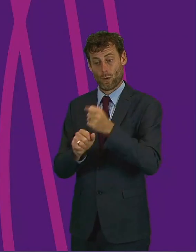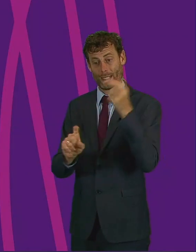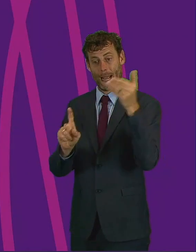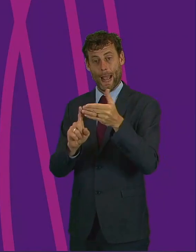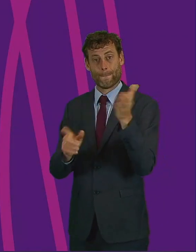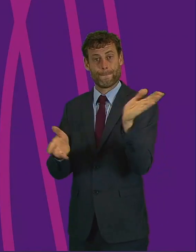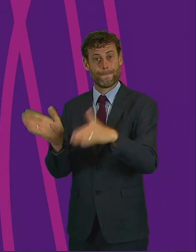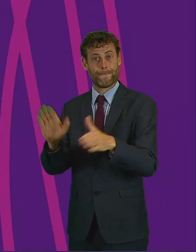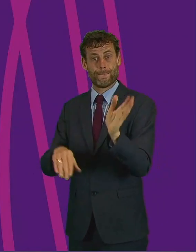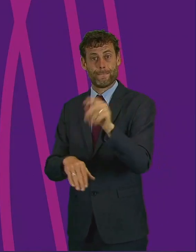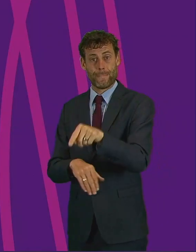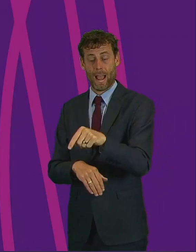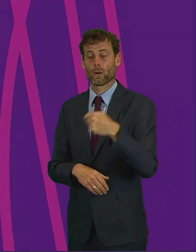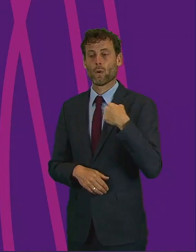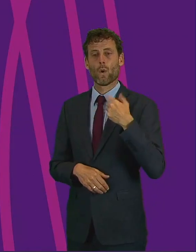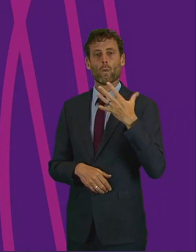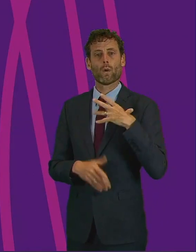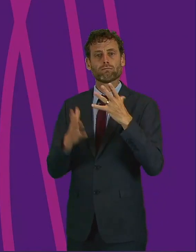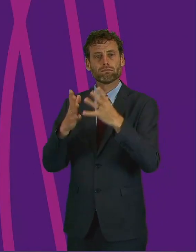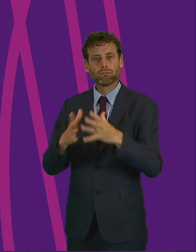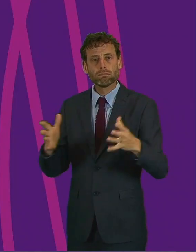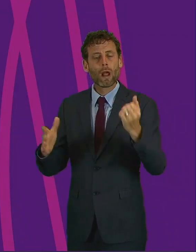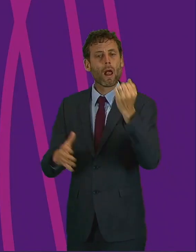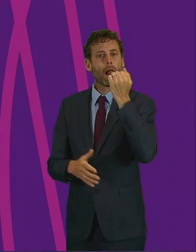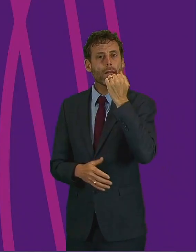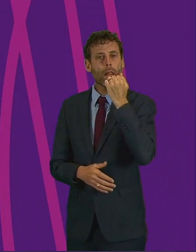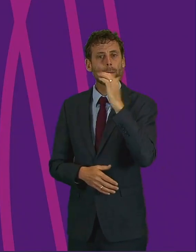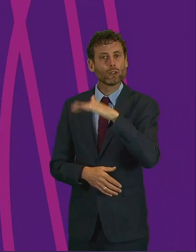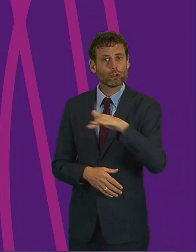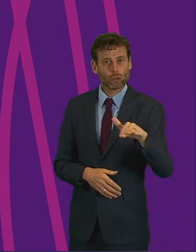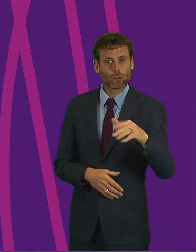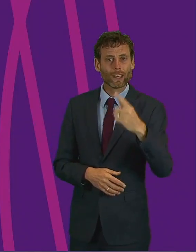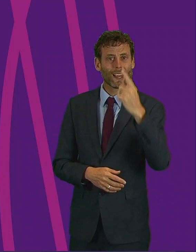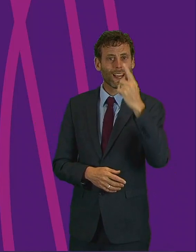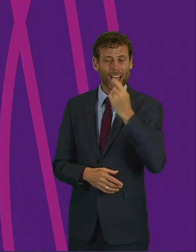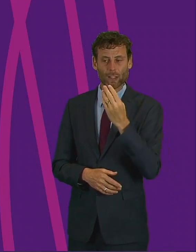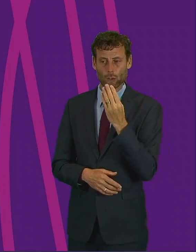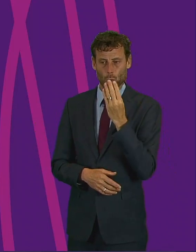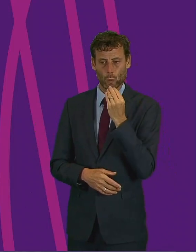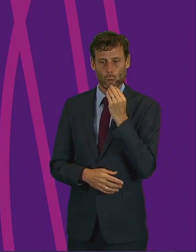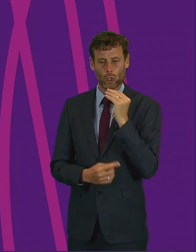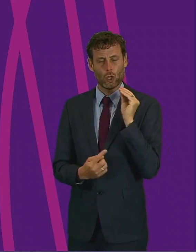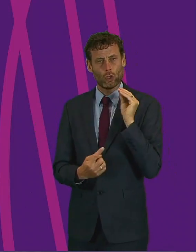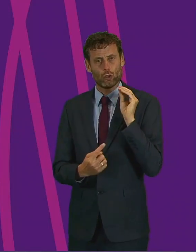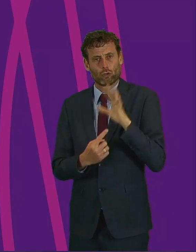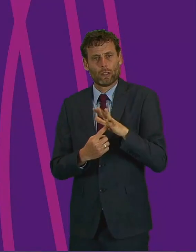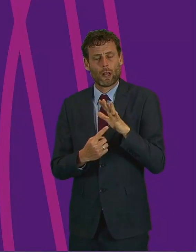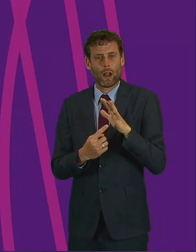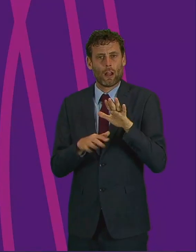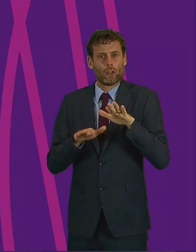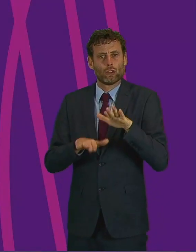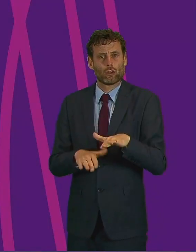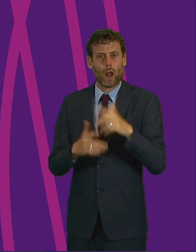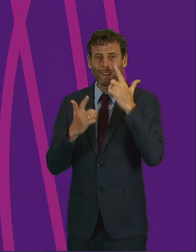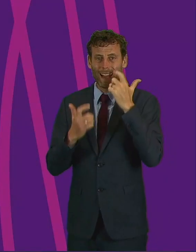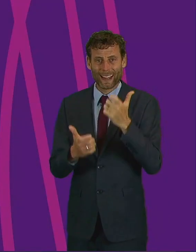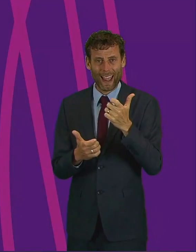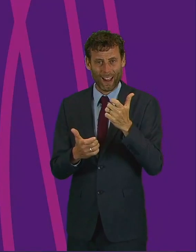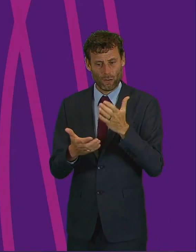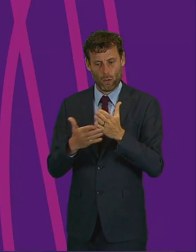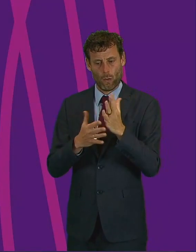though look to increase the number of children that can access critical childcare through the hub system that has been in place throughout the